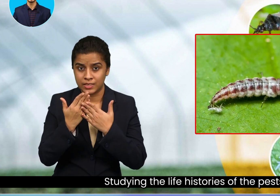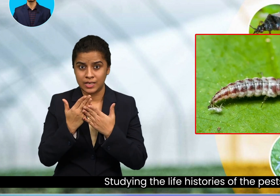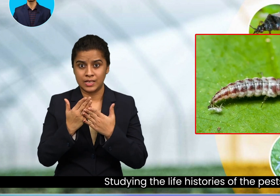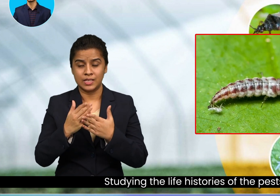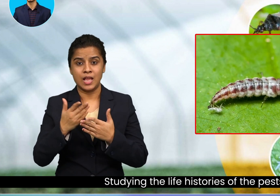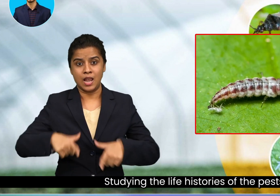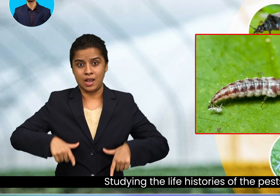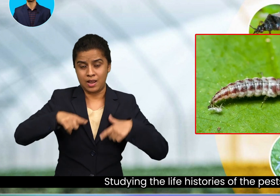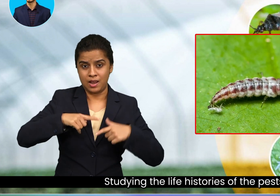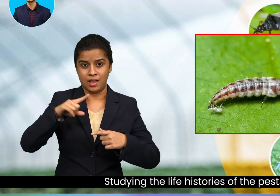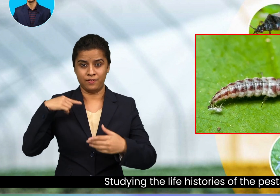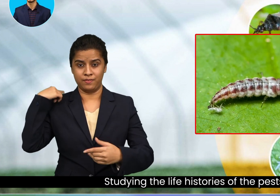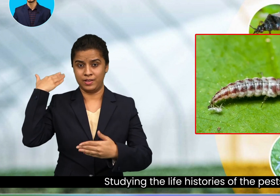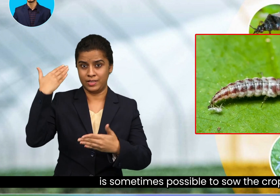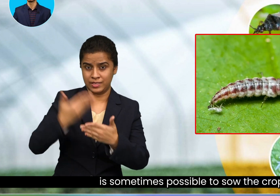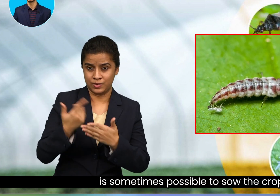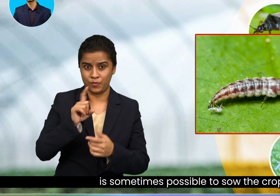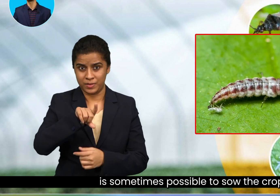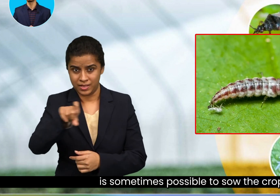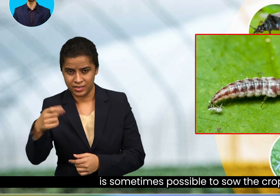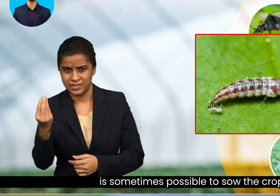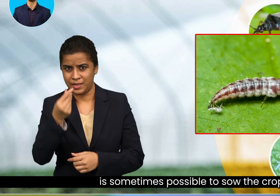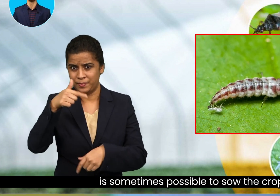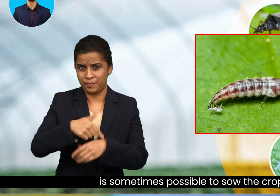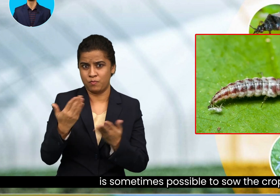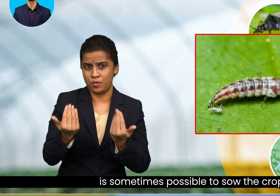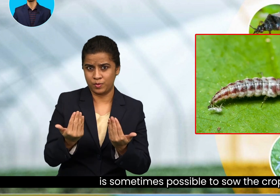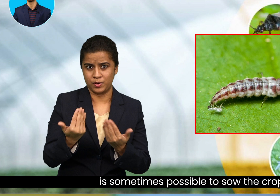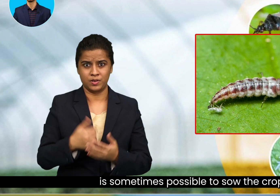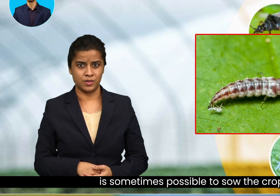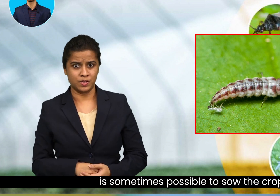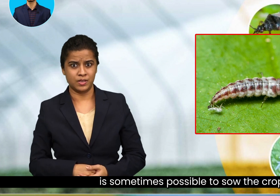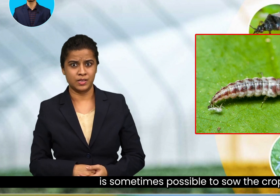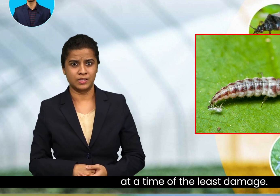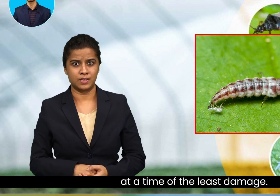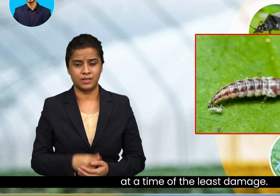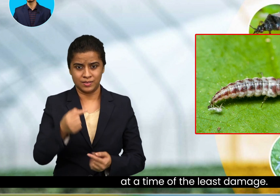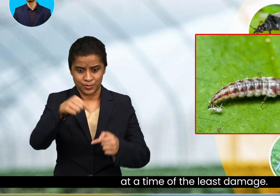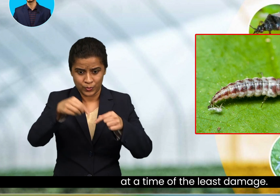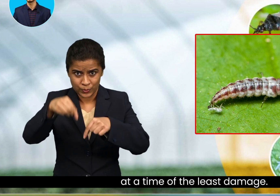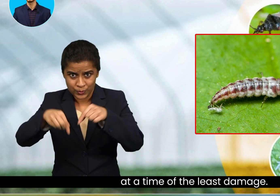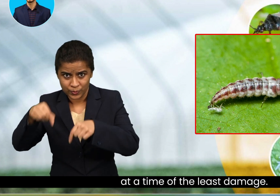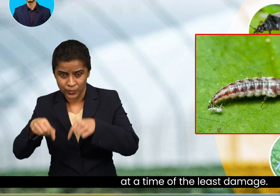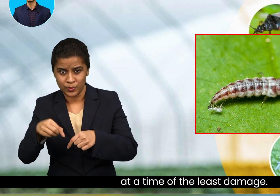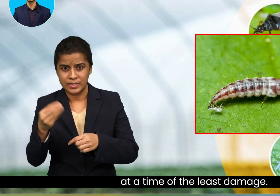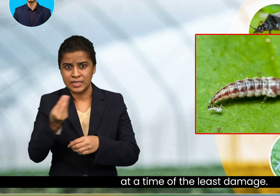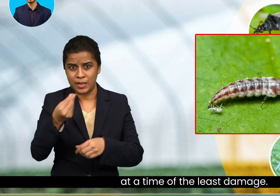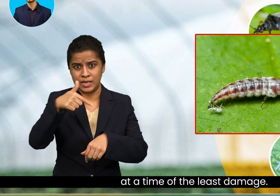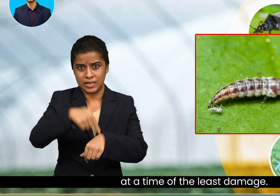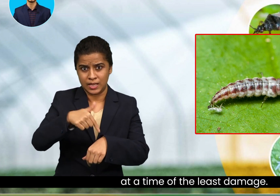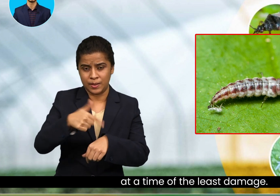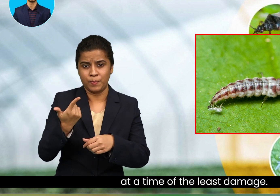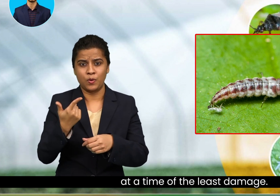Studying the life histories of the pests is sometimes possible to sow the crops at a time of the